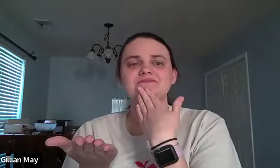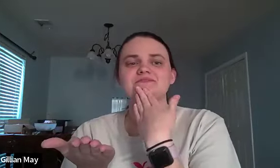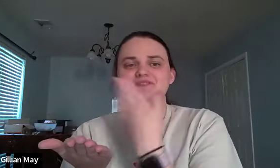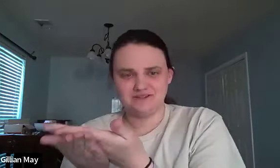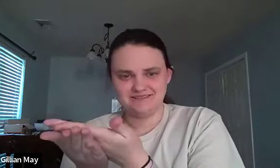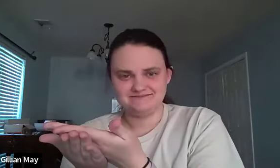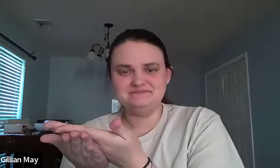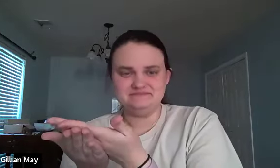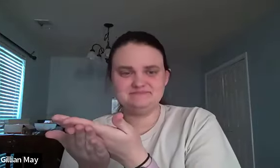Good.